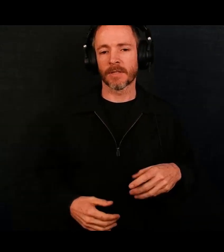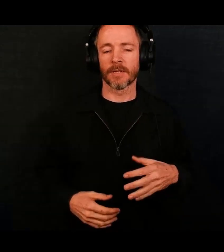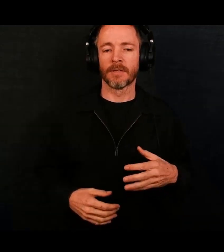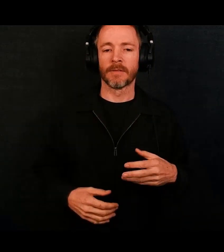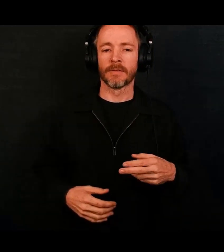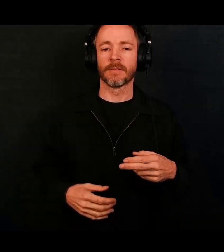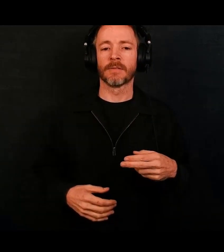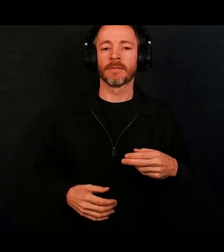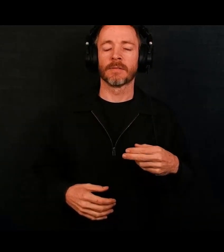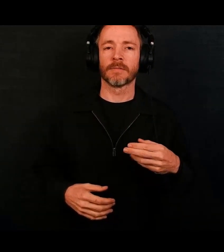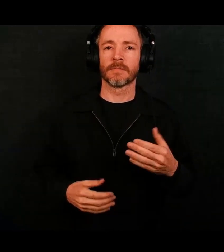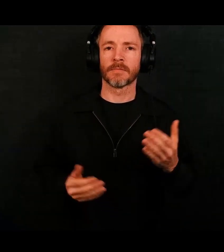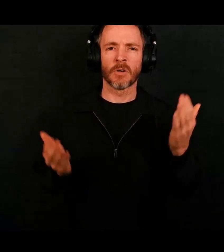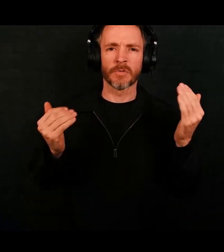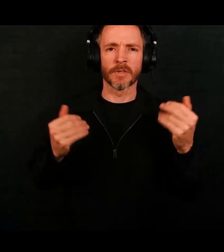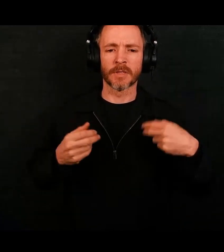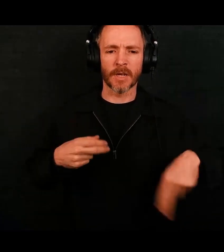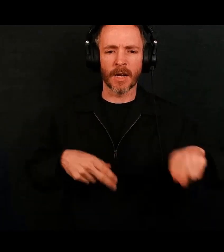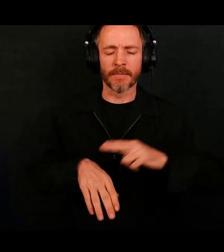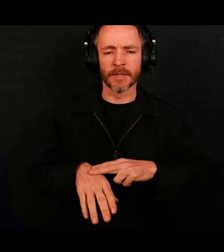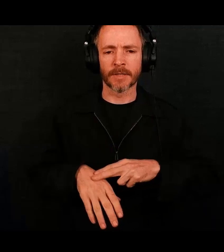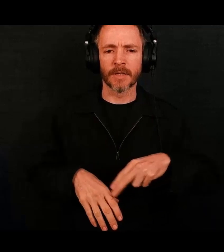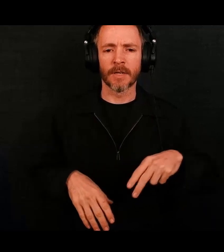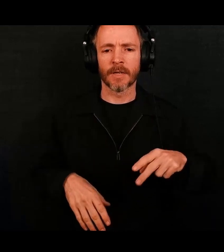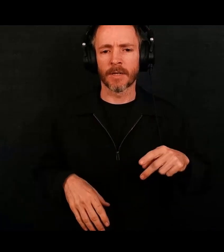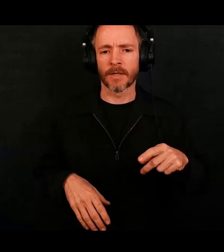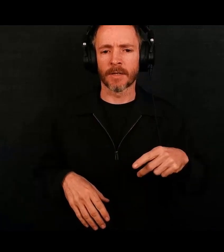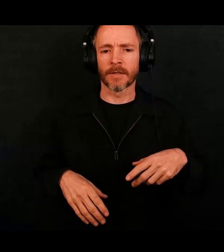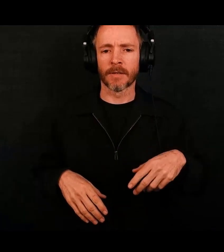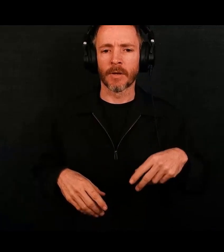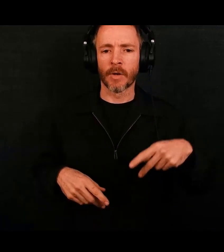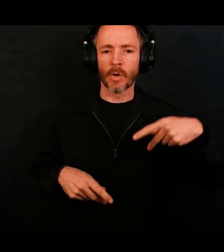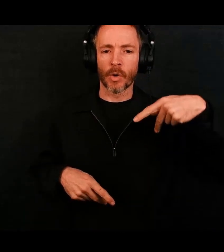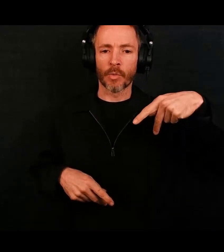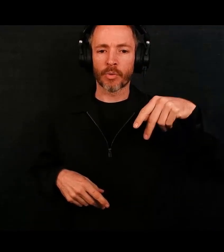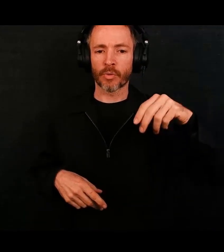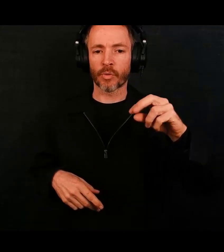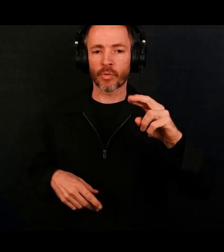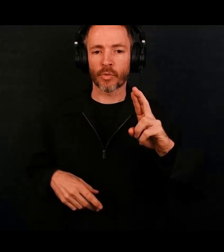This is, hopefully it's obvious,